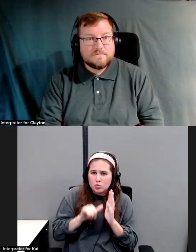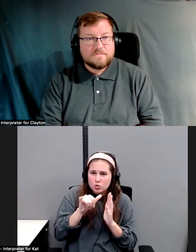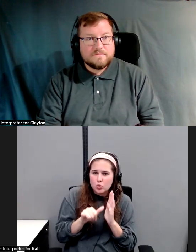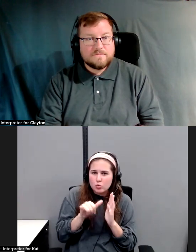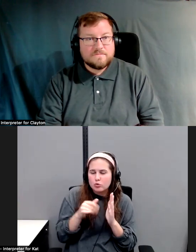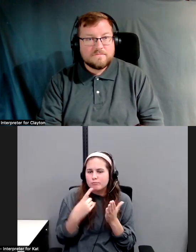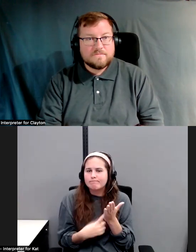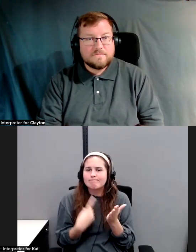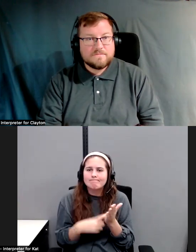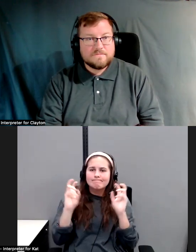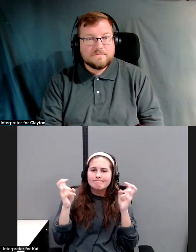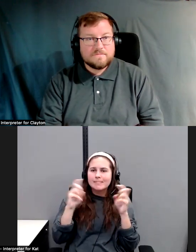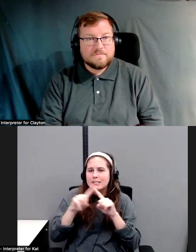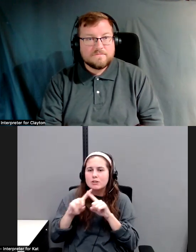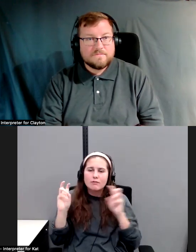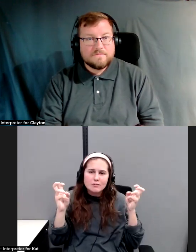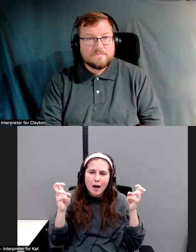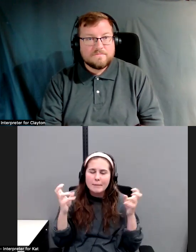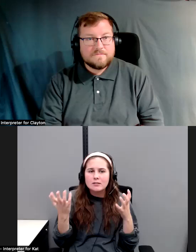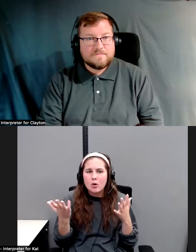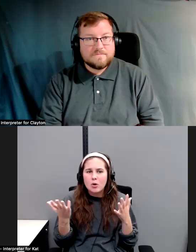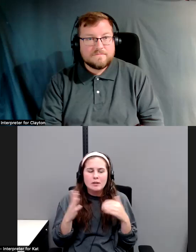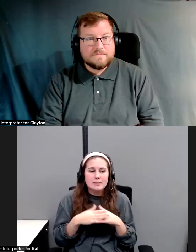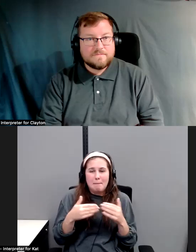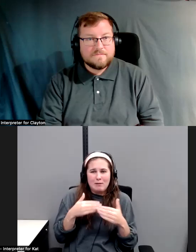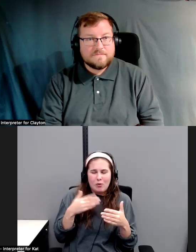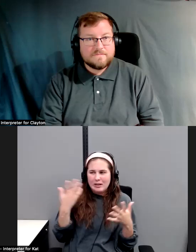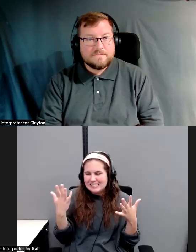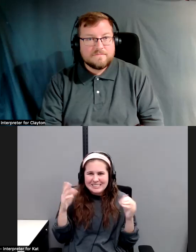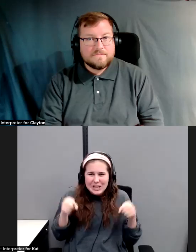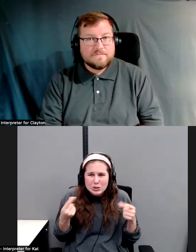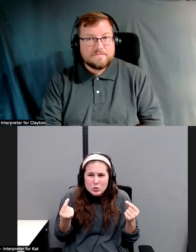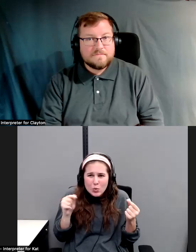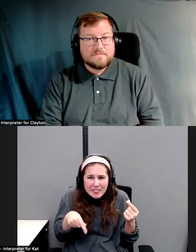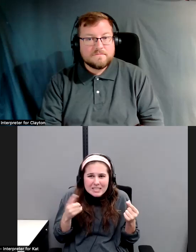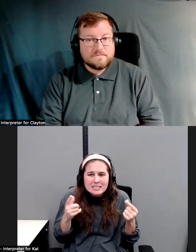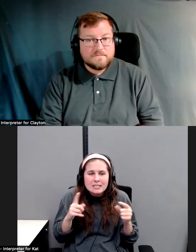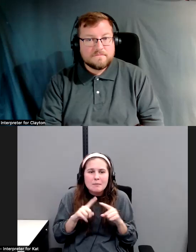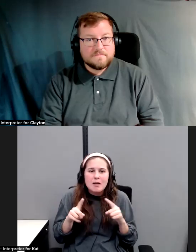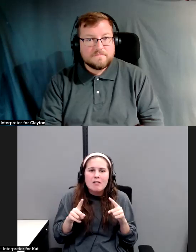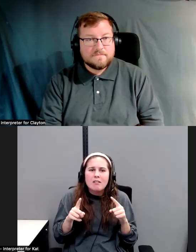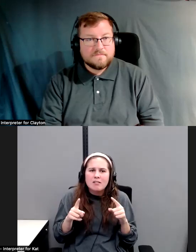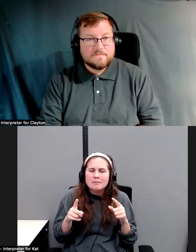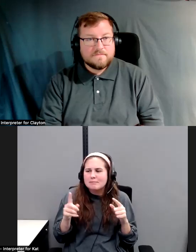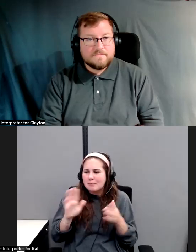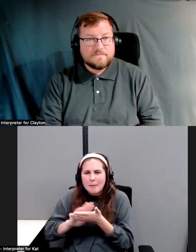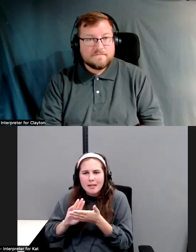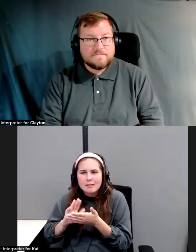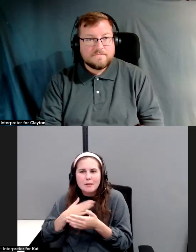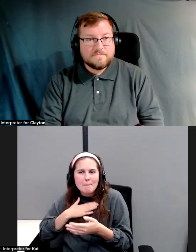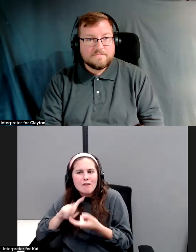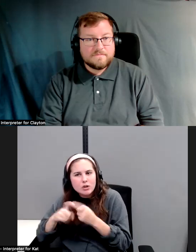able to, I don't know if I could do that, but my podcast friend and my author friends like, go for it, you never